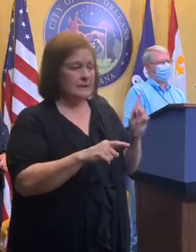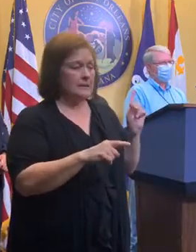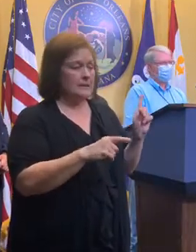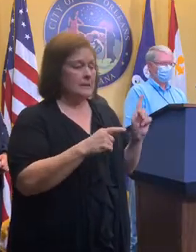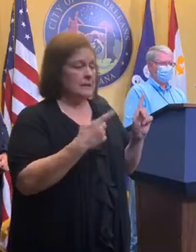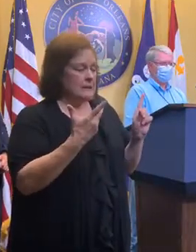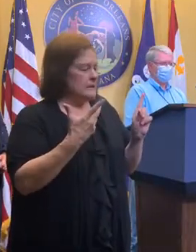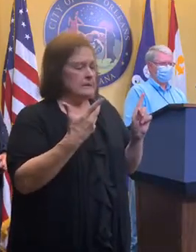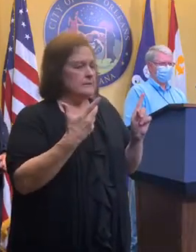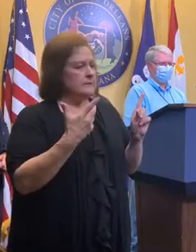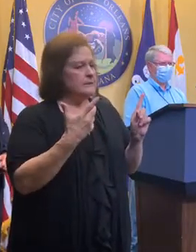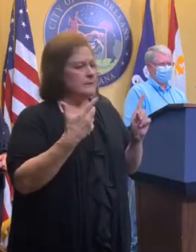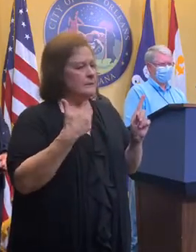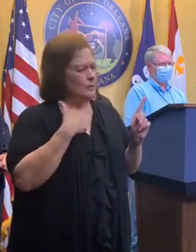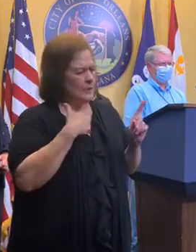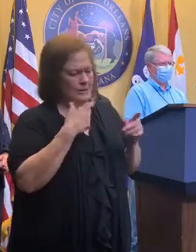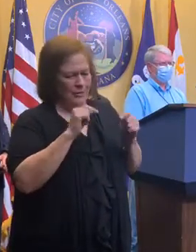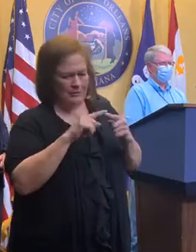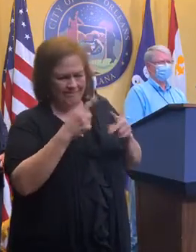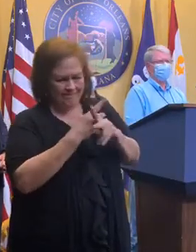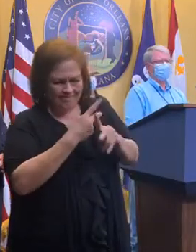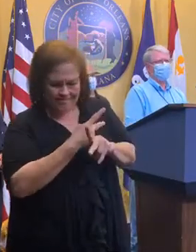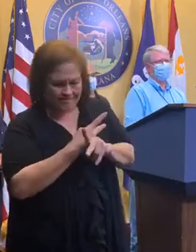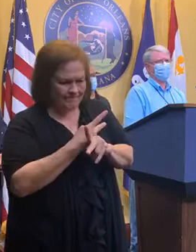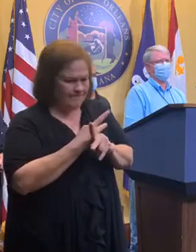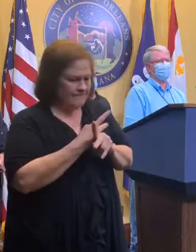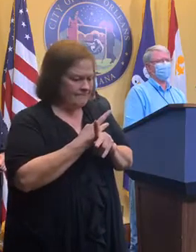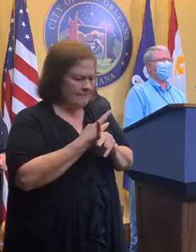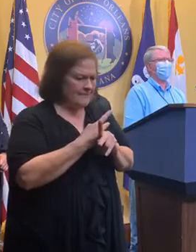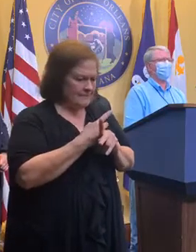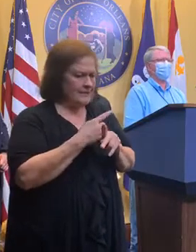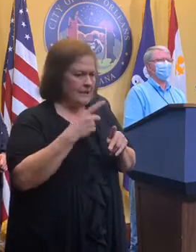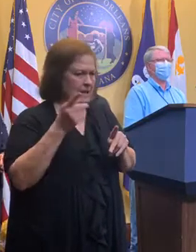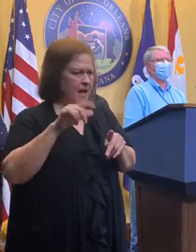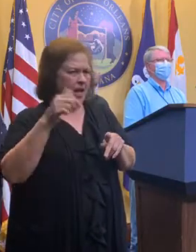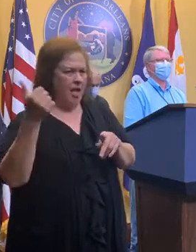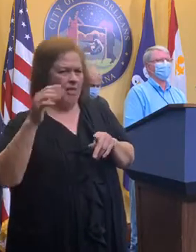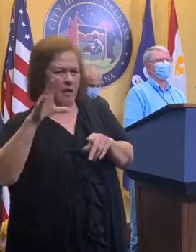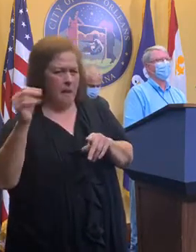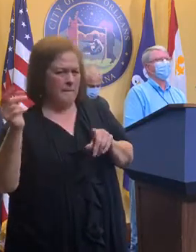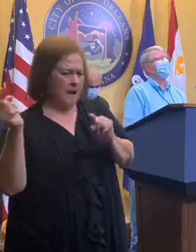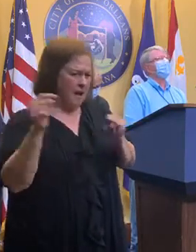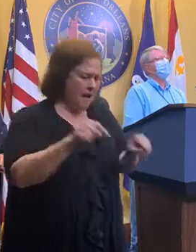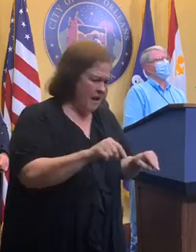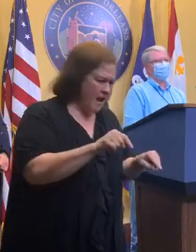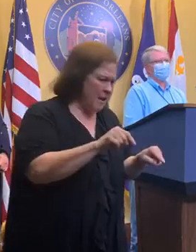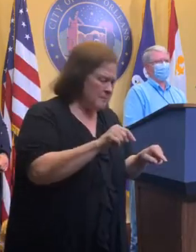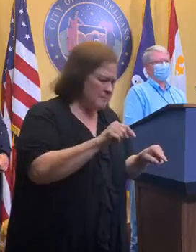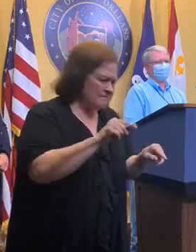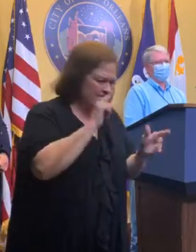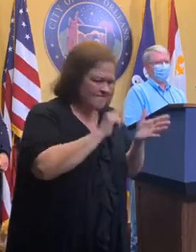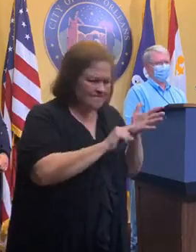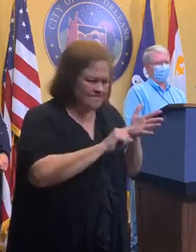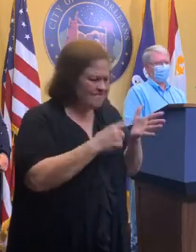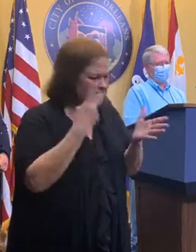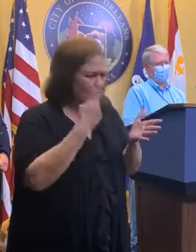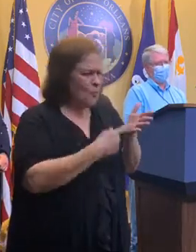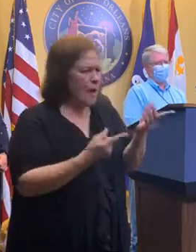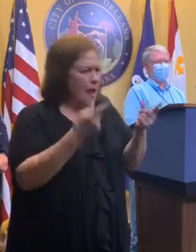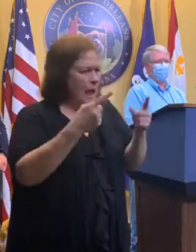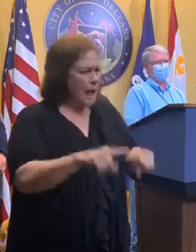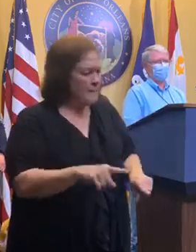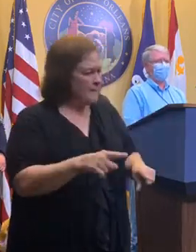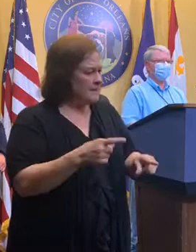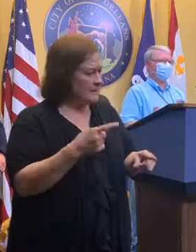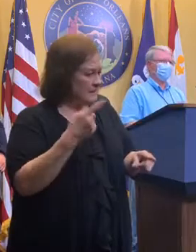said, we collected a bunch of data that we're going to have consultants have a look at to see if we can determine if there was something